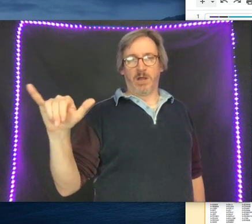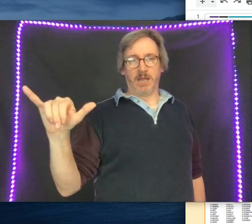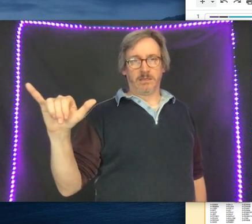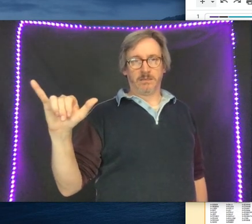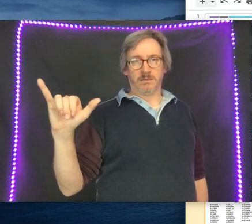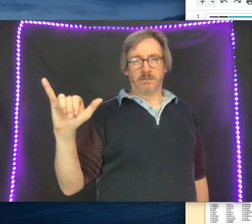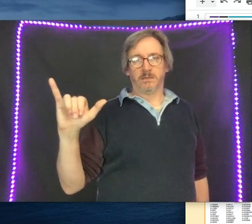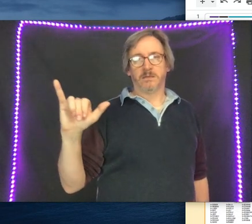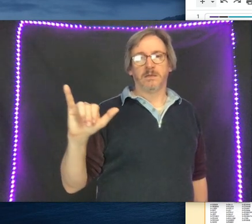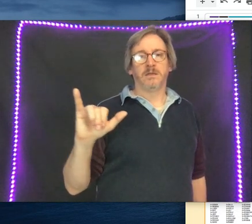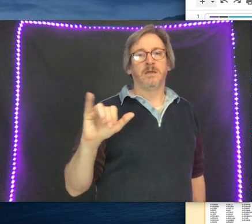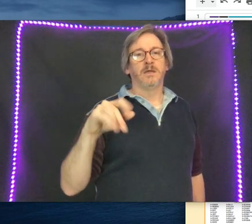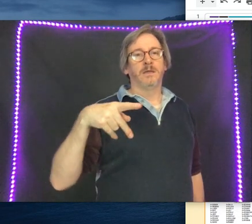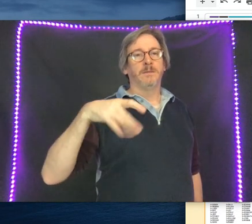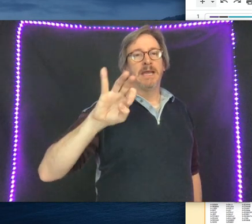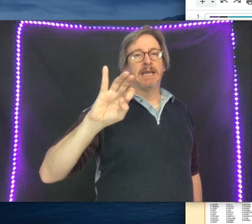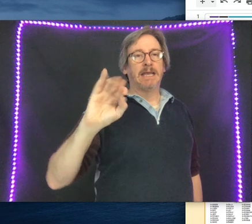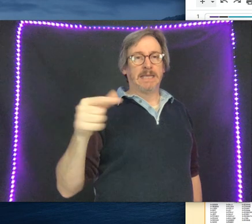Tiffany.